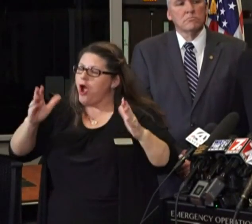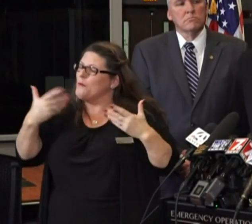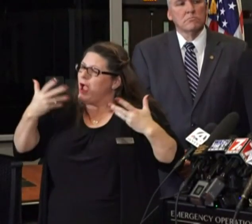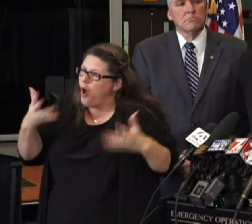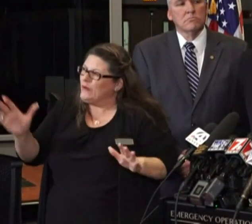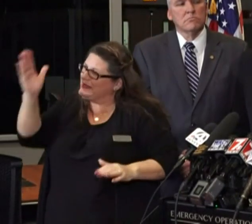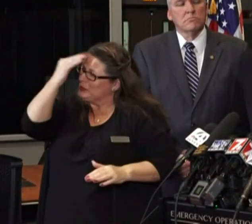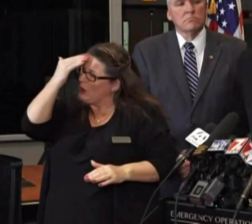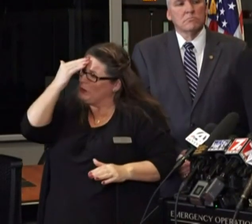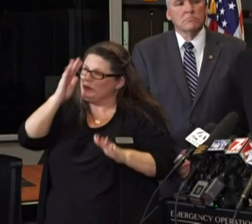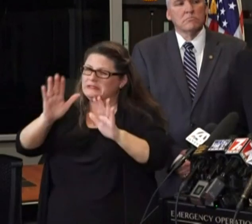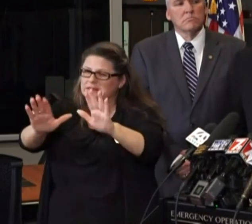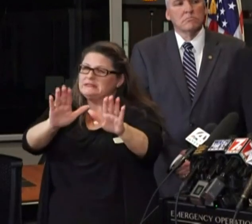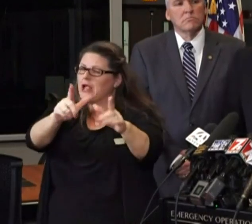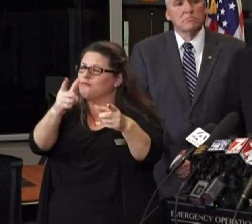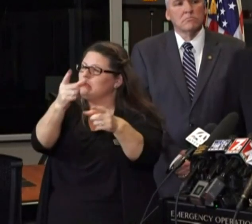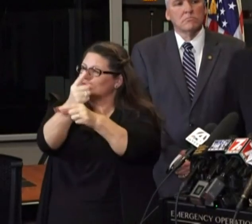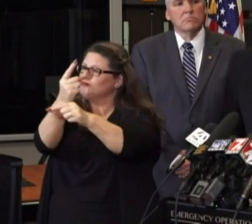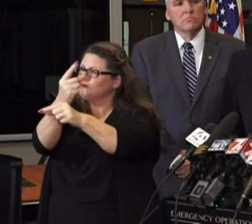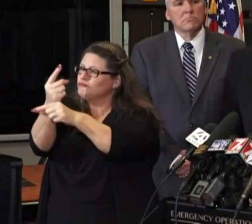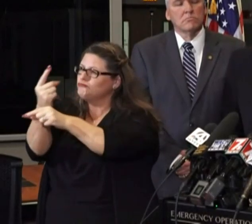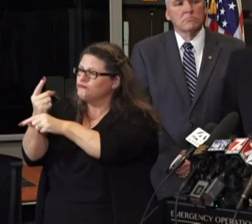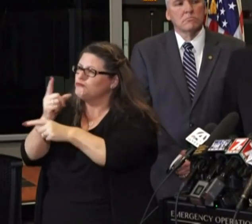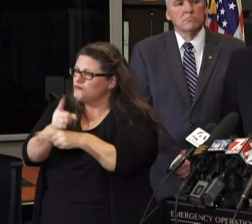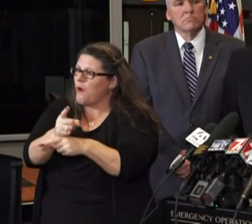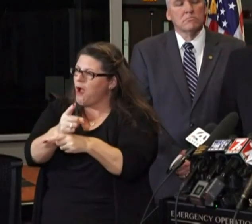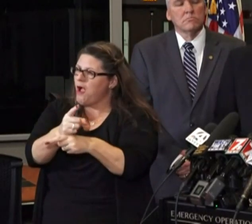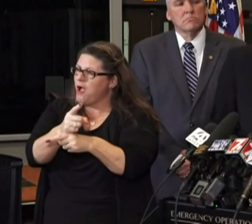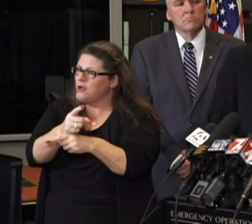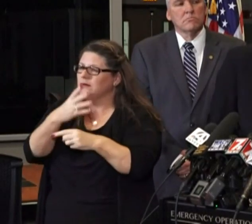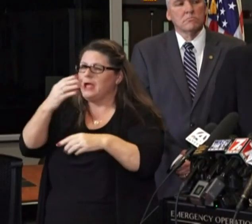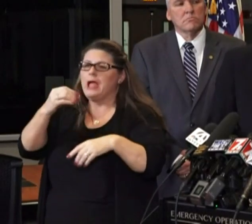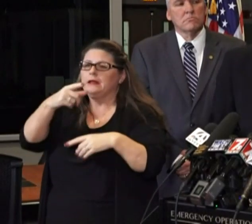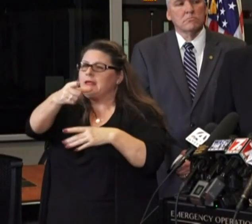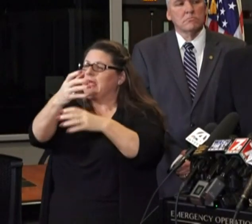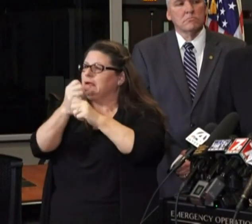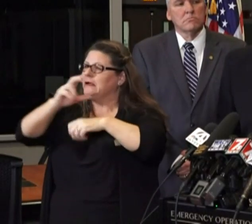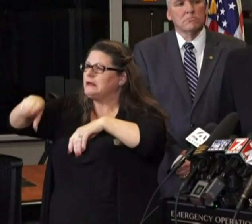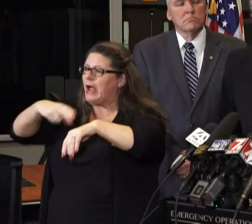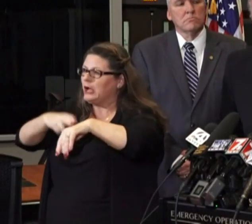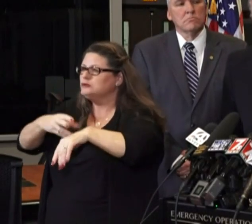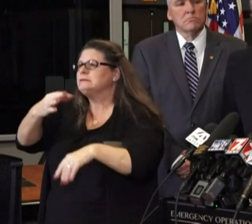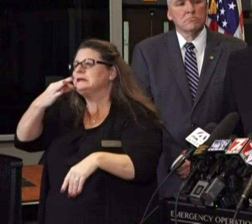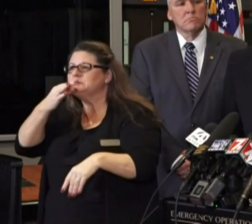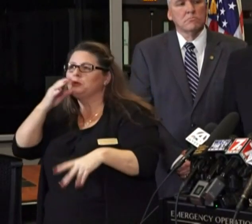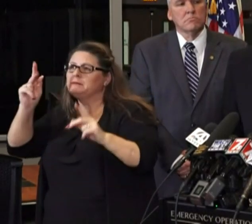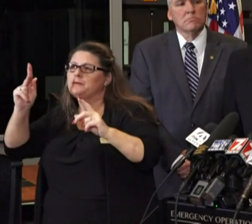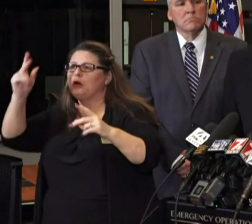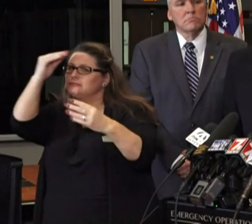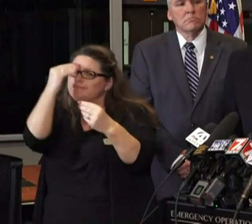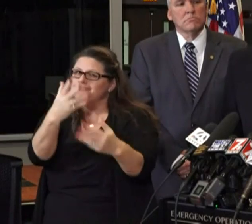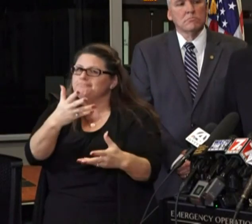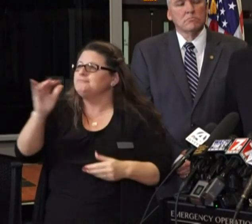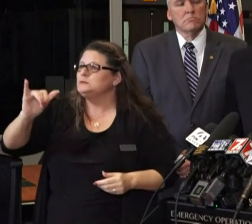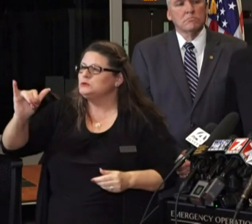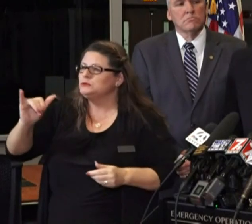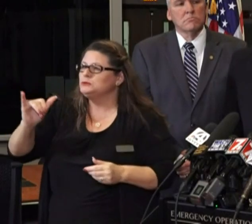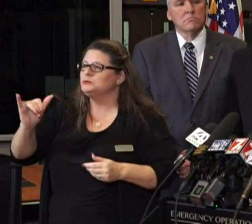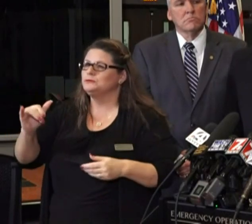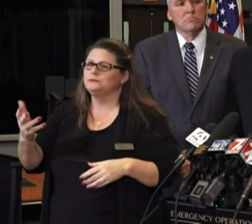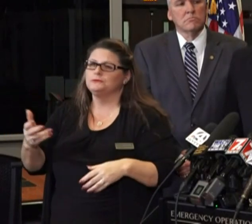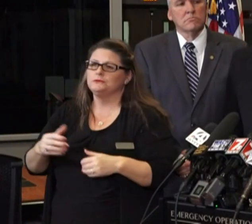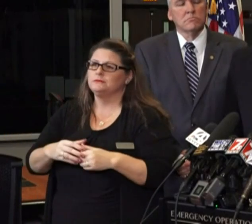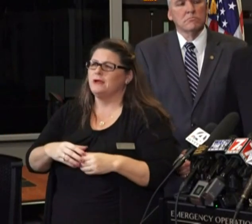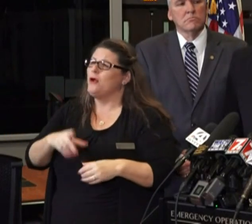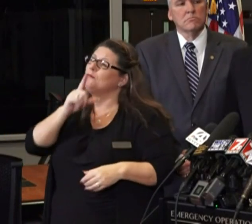CDC and others and national experts on these things, and we have some here are to wash your